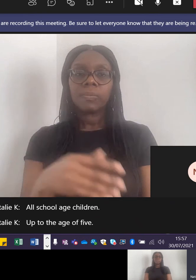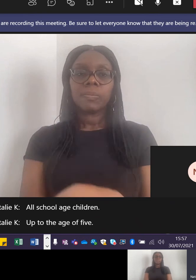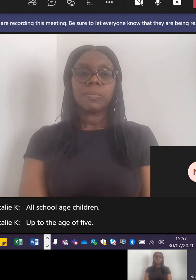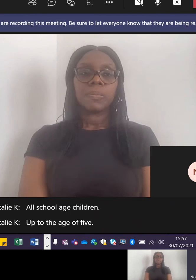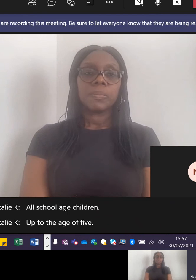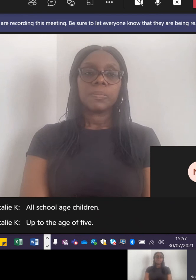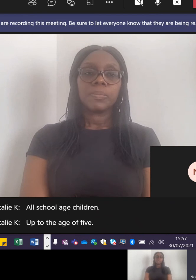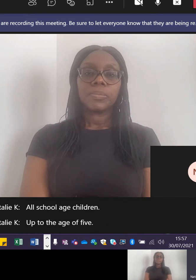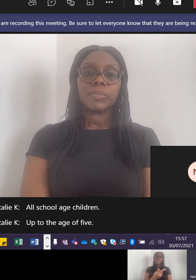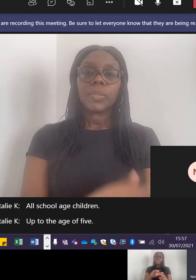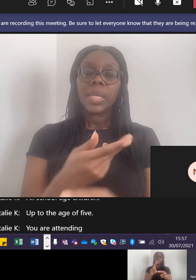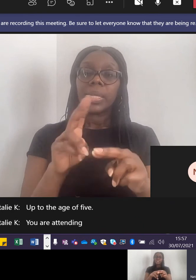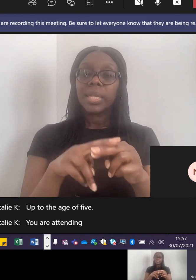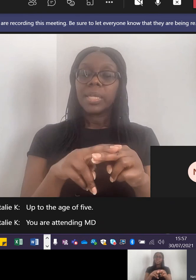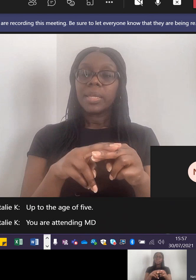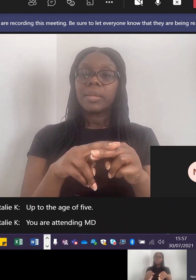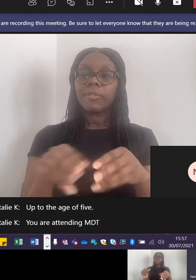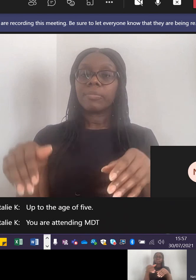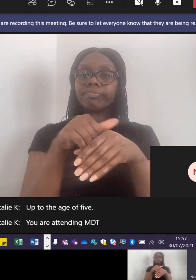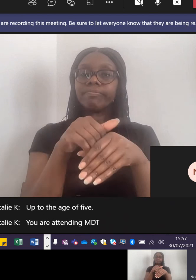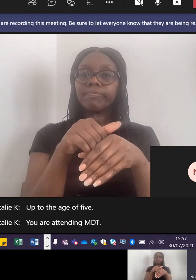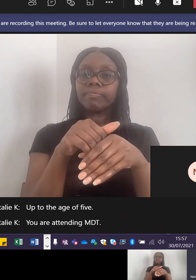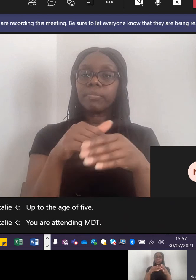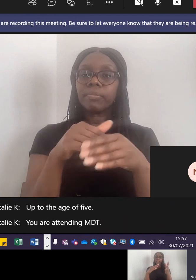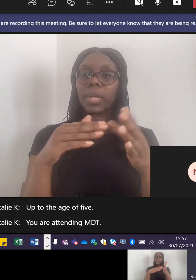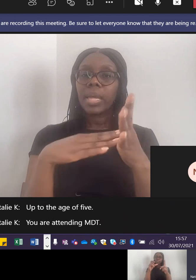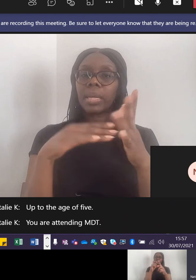who are attending MDT